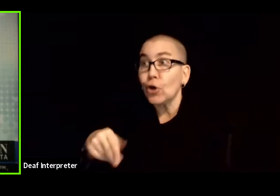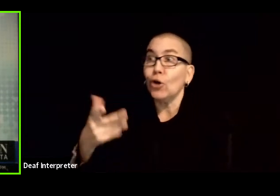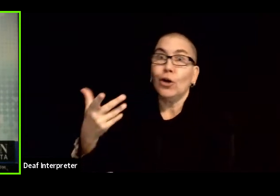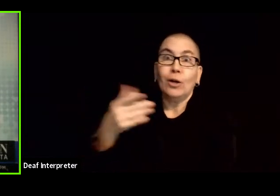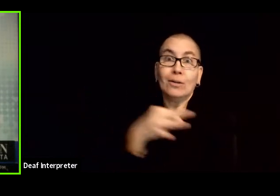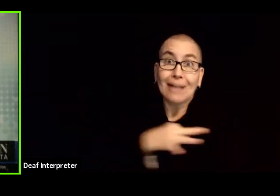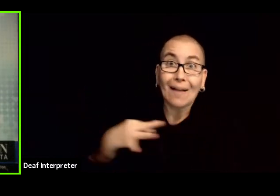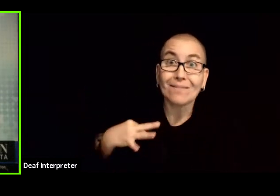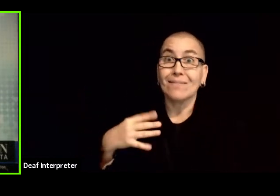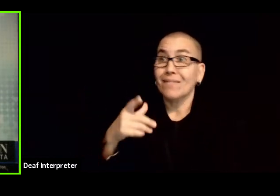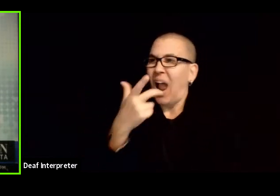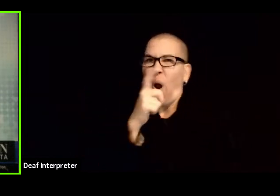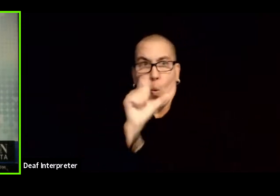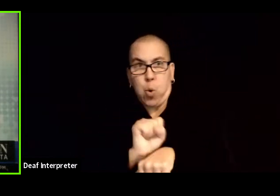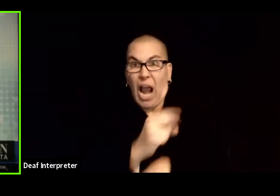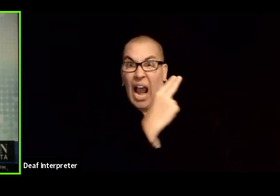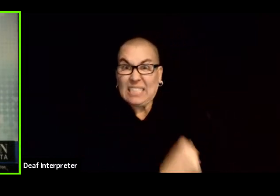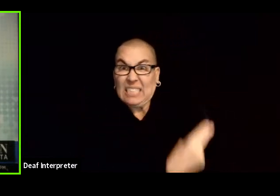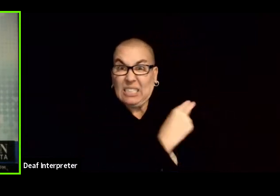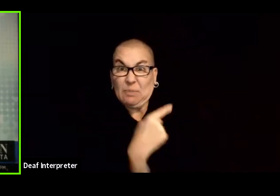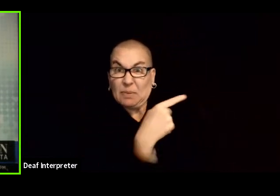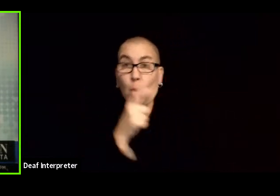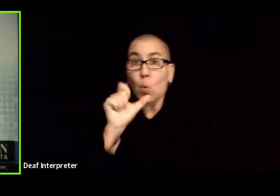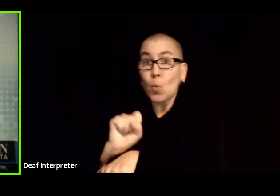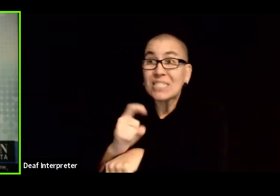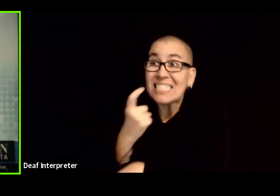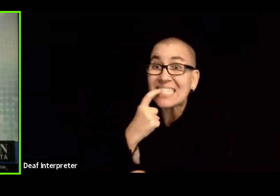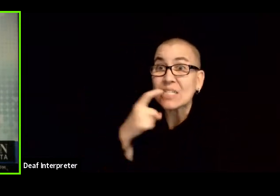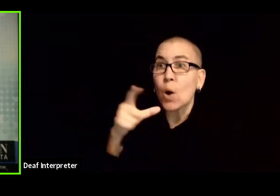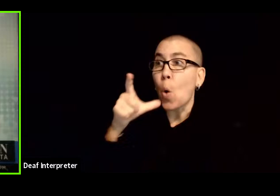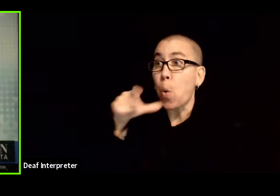an infection or are currently in quarantine?